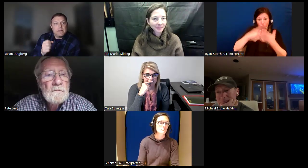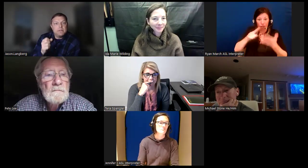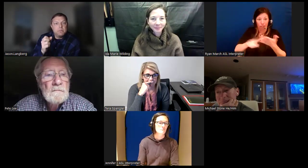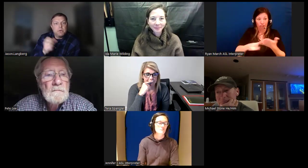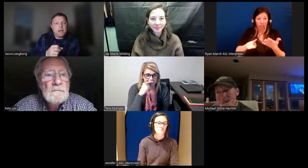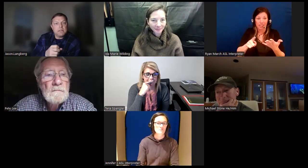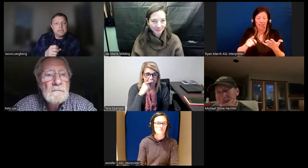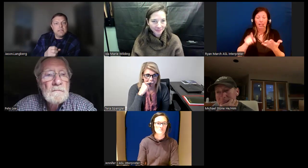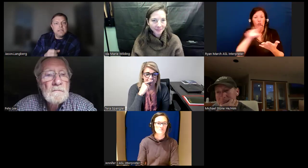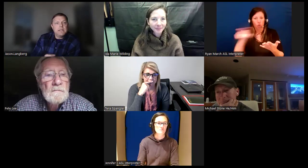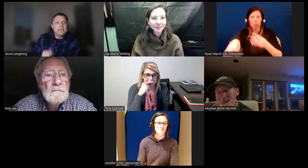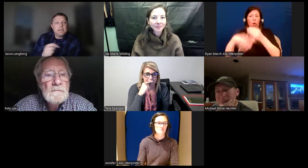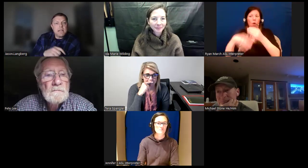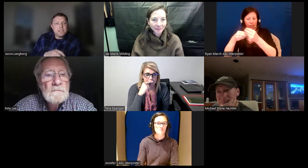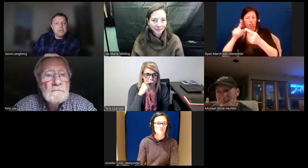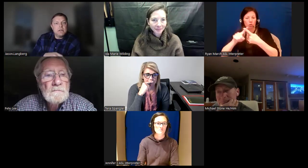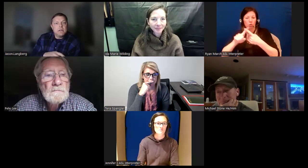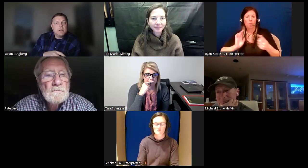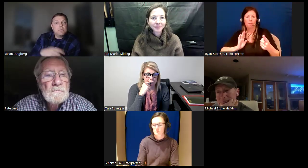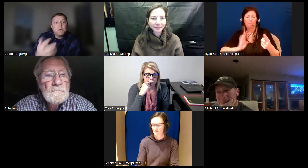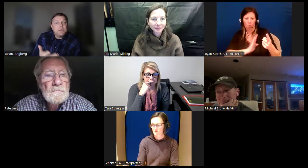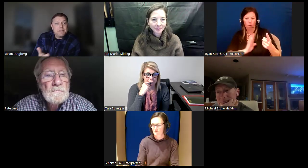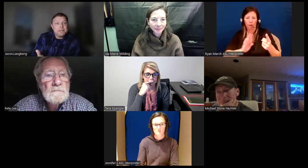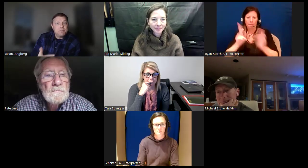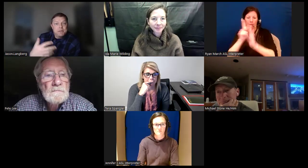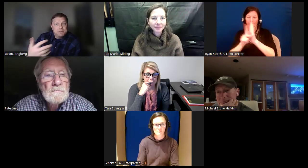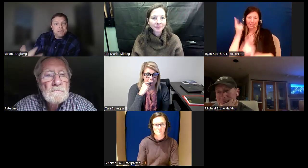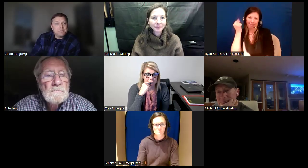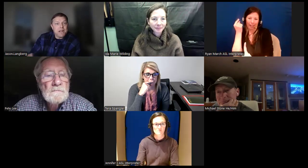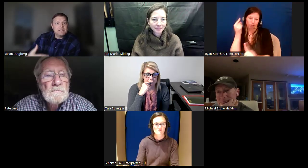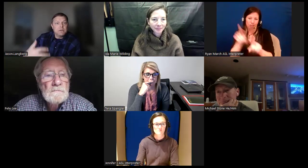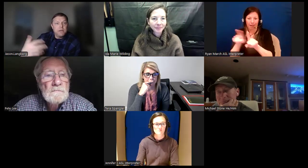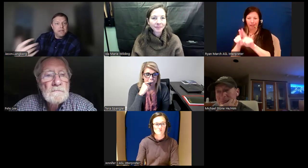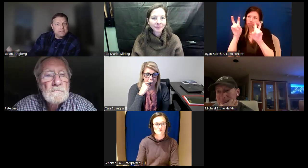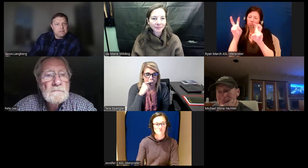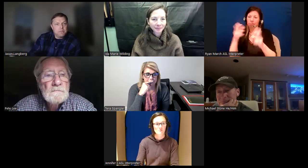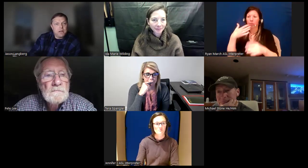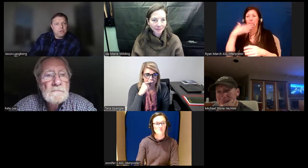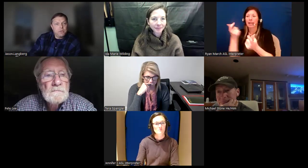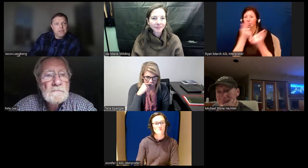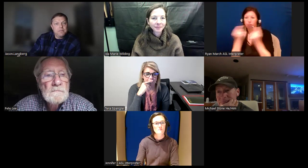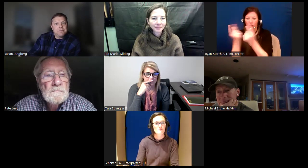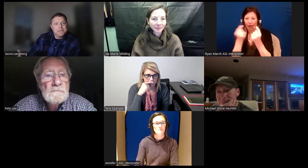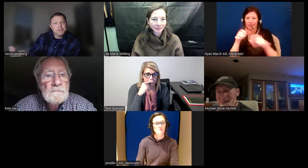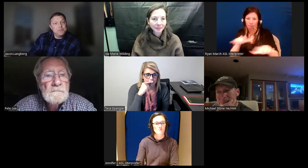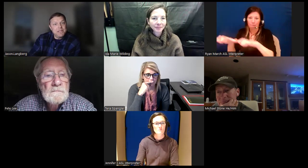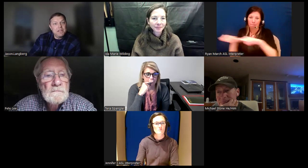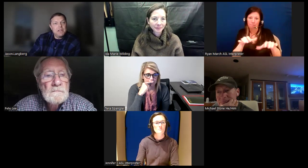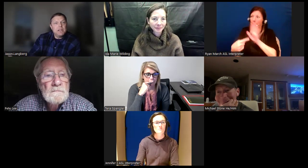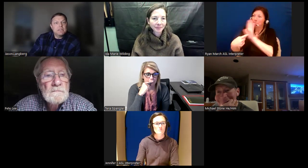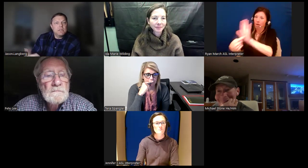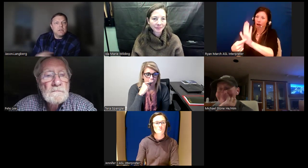you all added to board policy last year, presumably as a best practice in a way as to model the way that things should